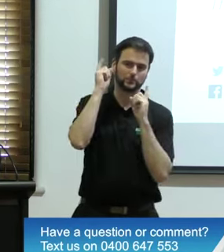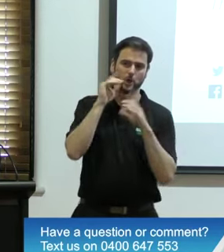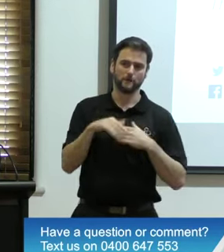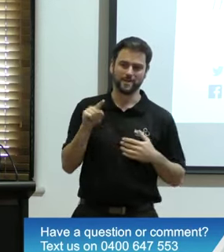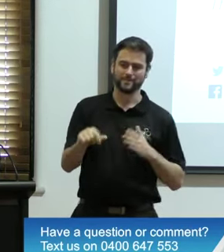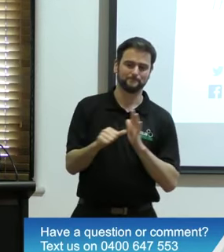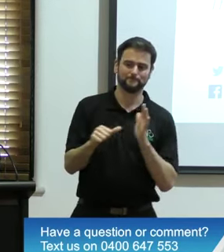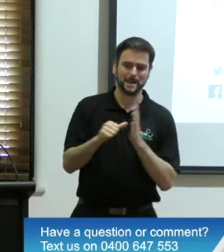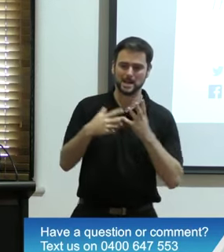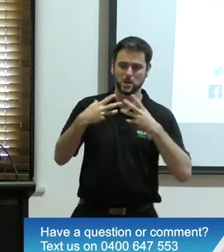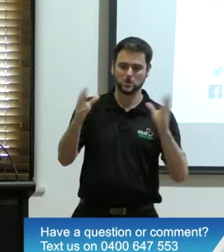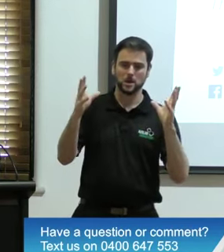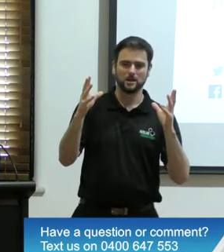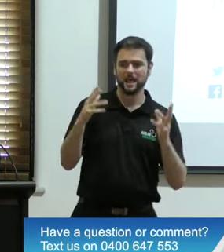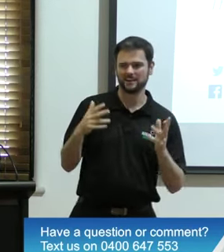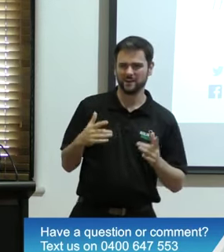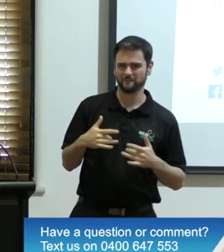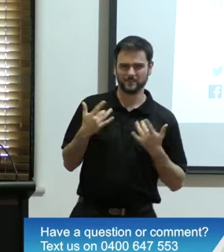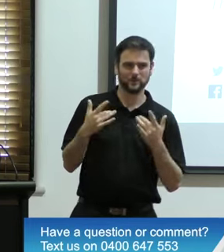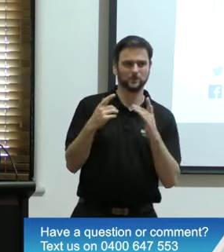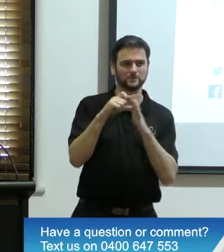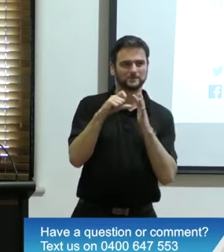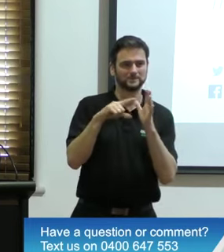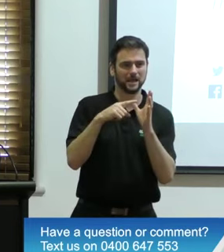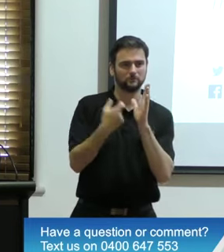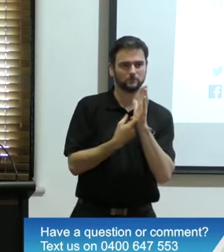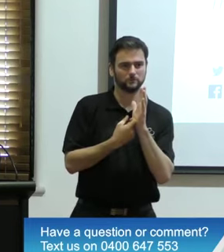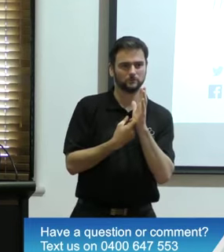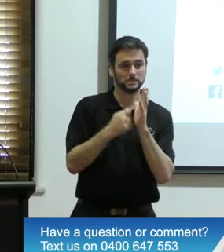I think Sarah would join us, how that has